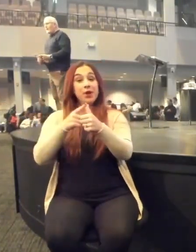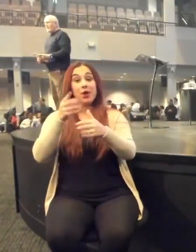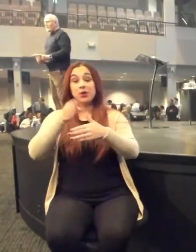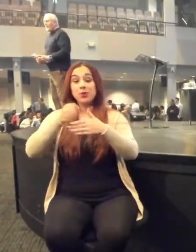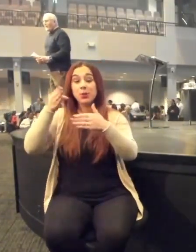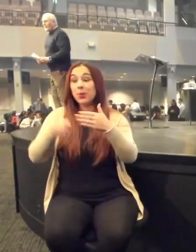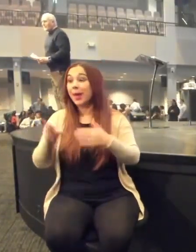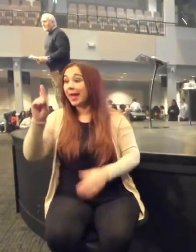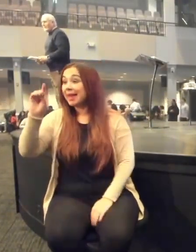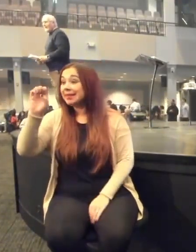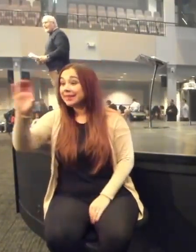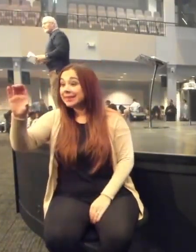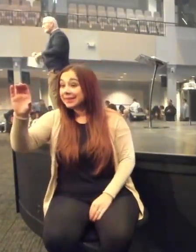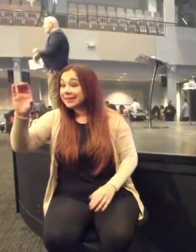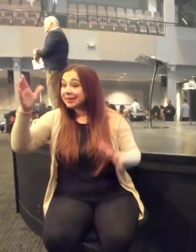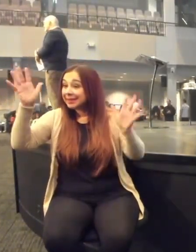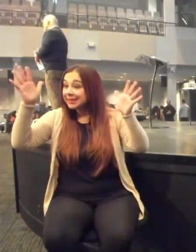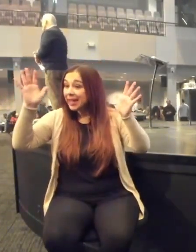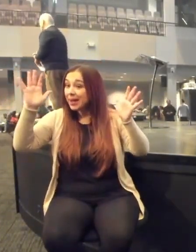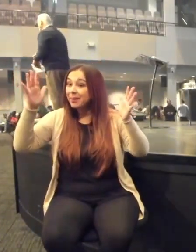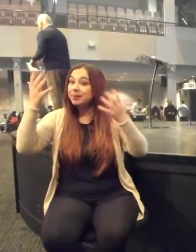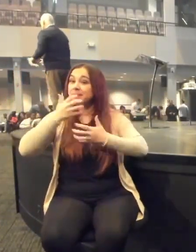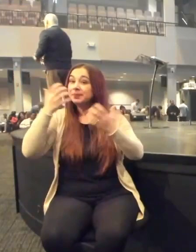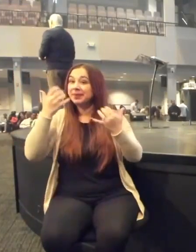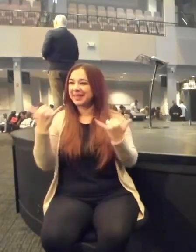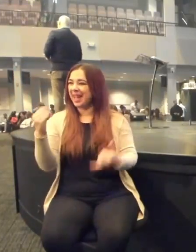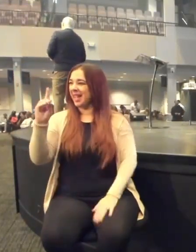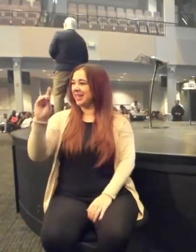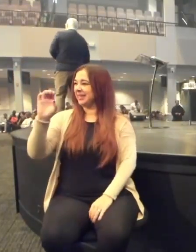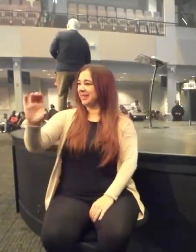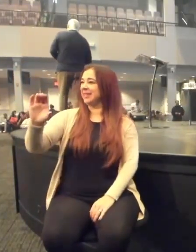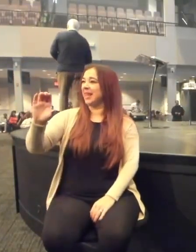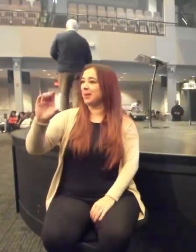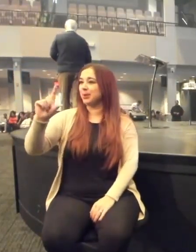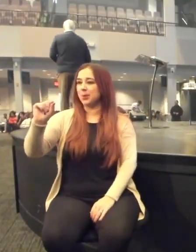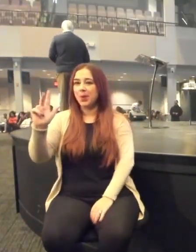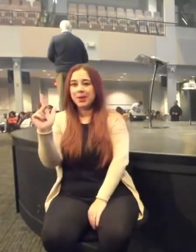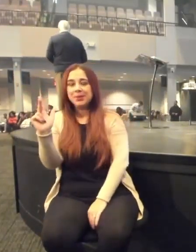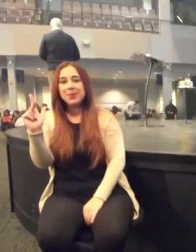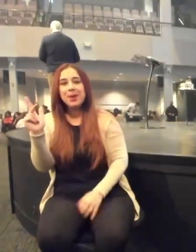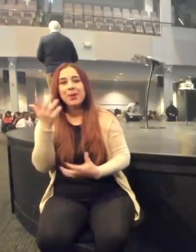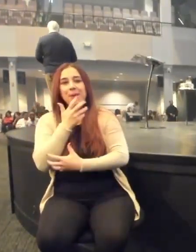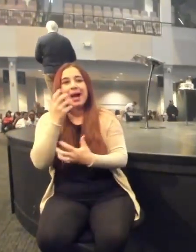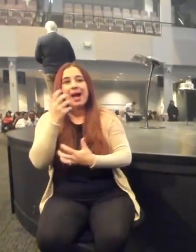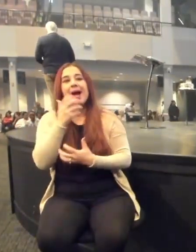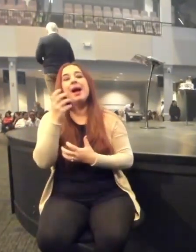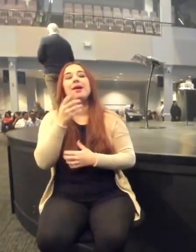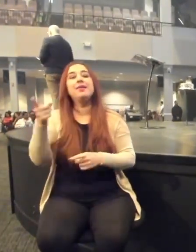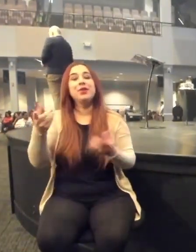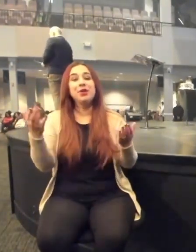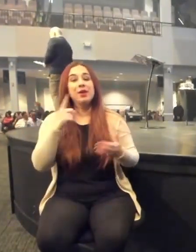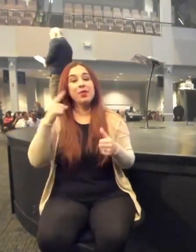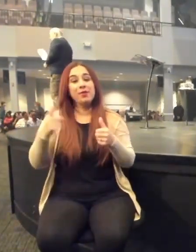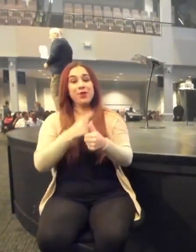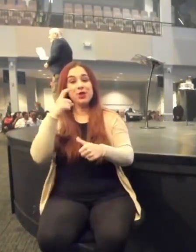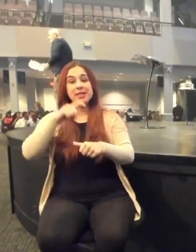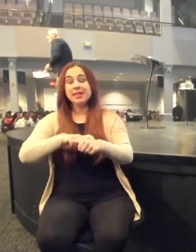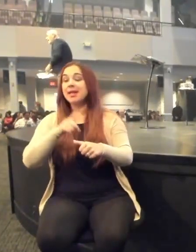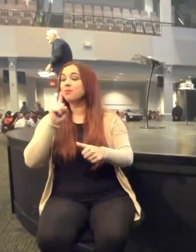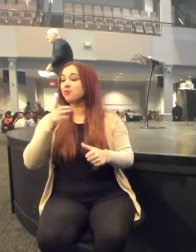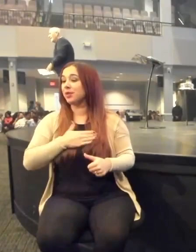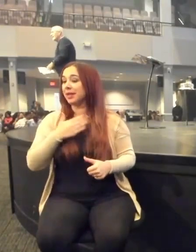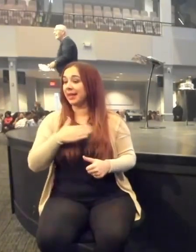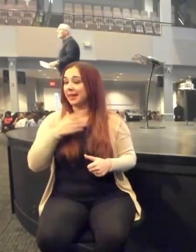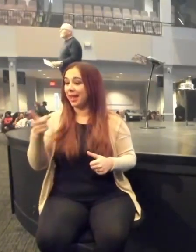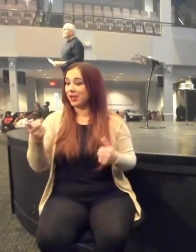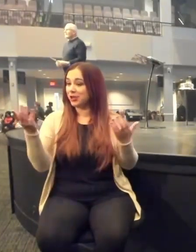Isn't that incredible to just realize we're actually into December 2023, and we're so glad that you're here. If you're with us today for the very first time, we're especially